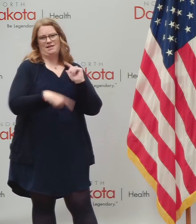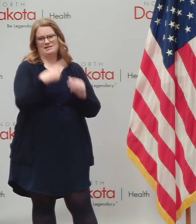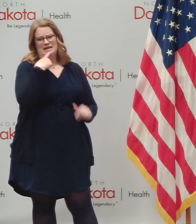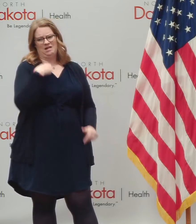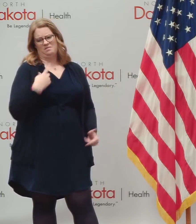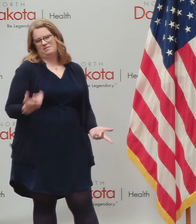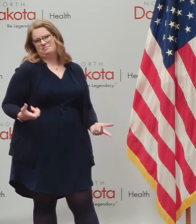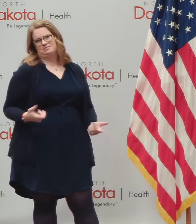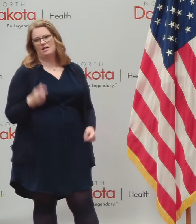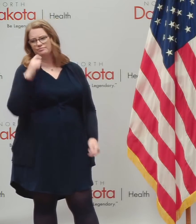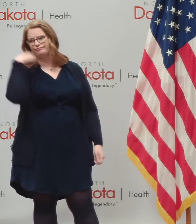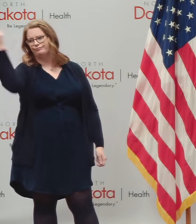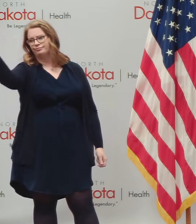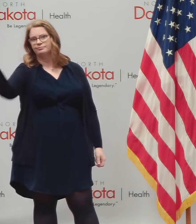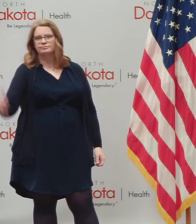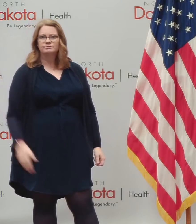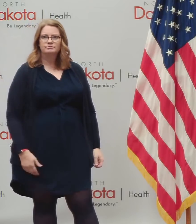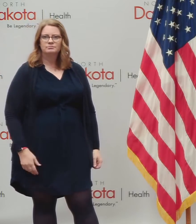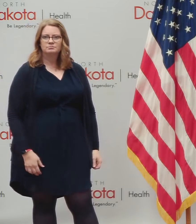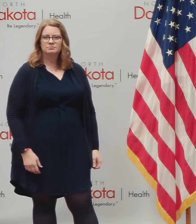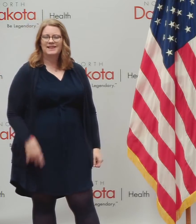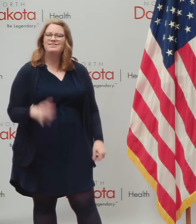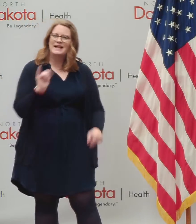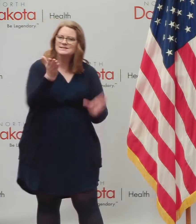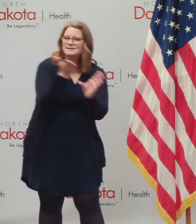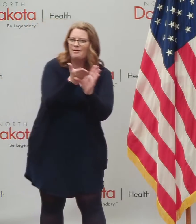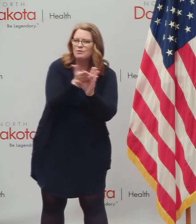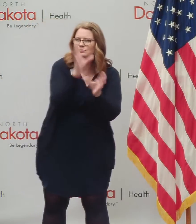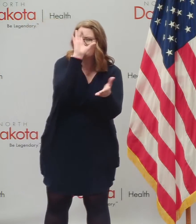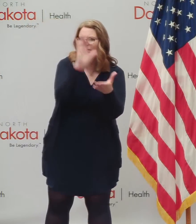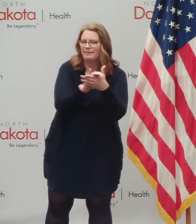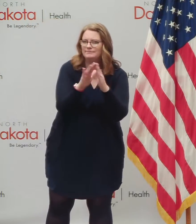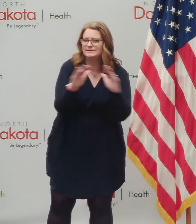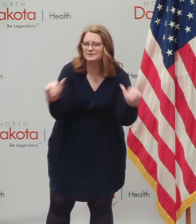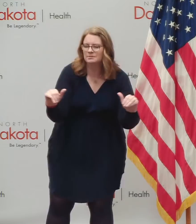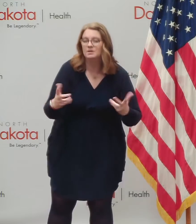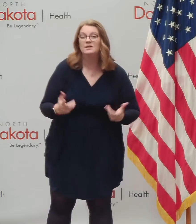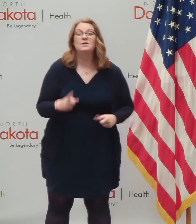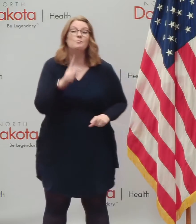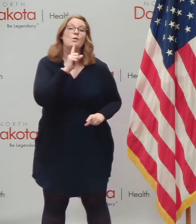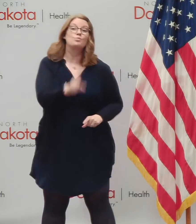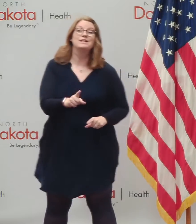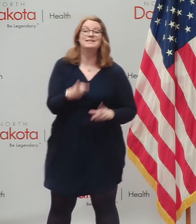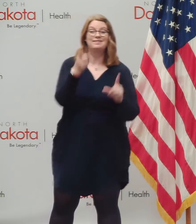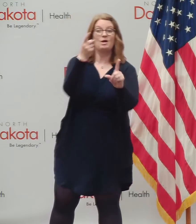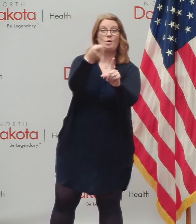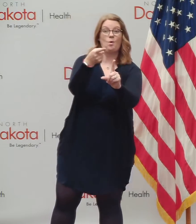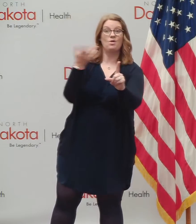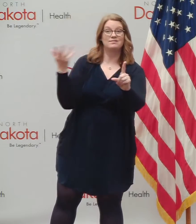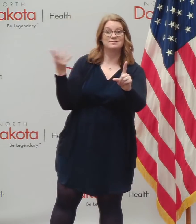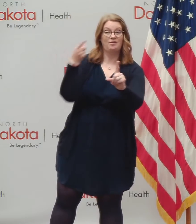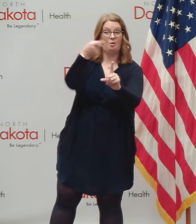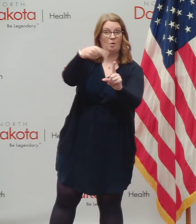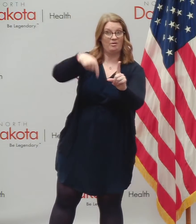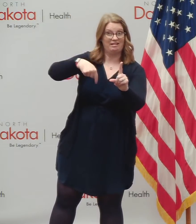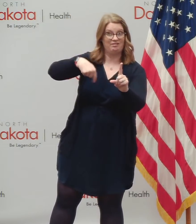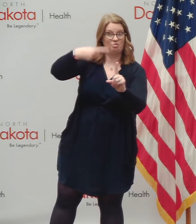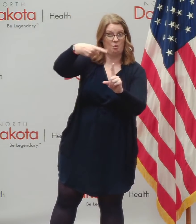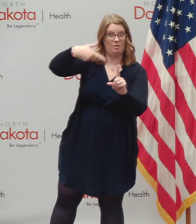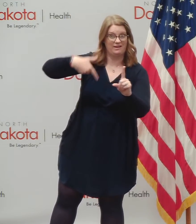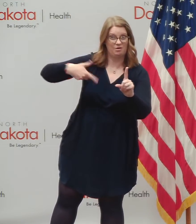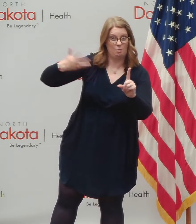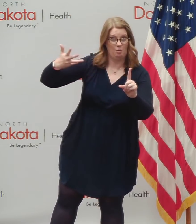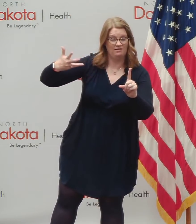That's, again, psychology or a belief system versus where we're really trying to do is get people to figure